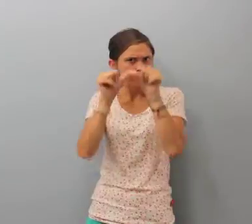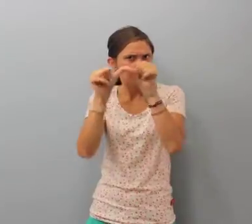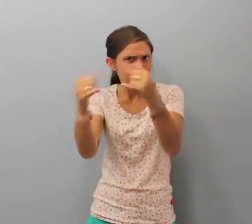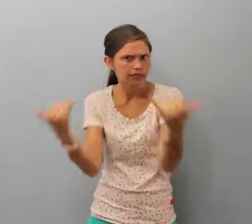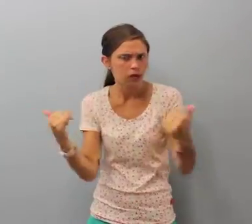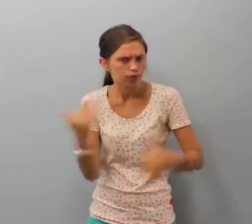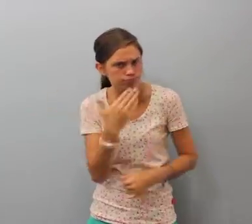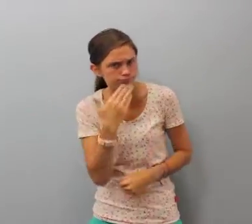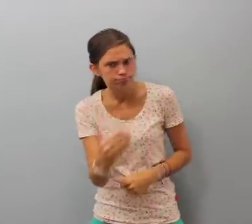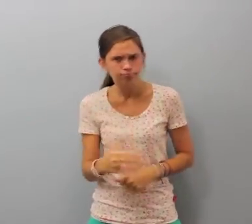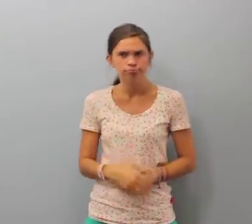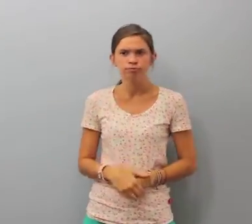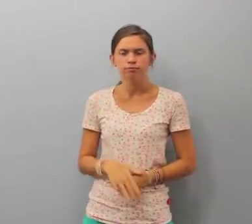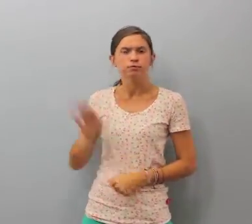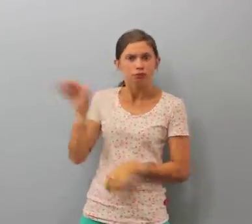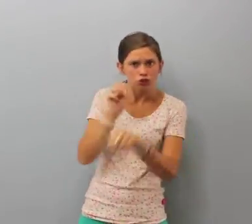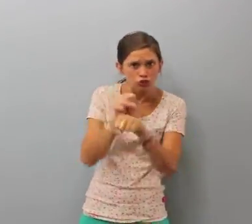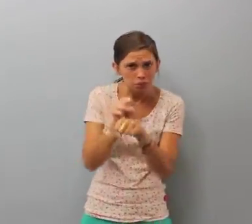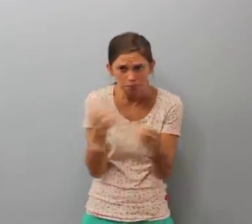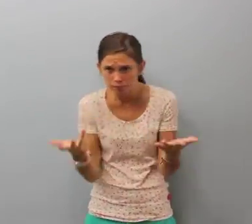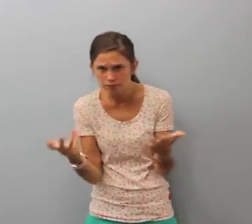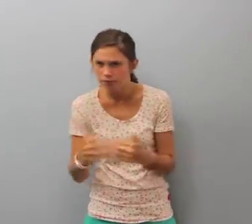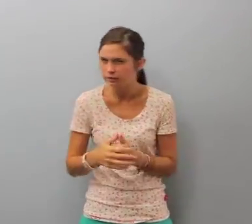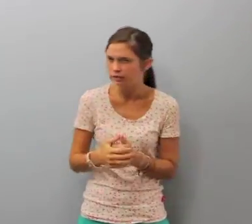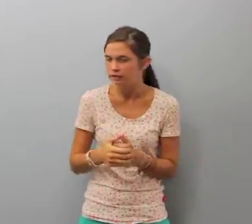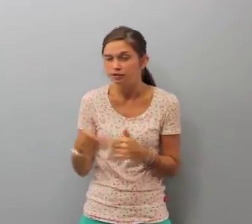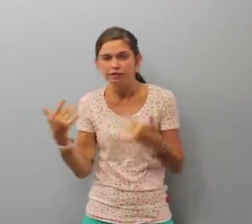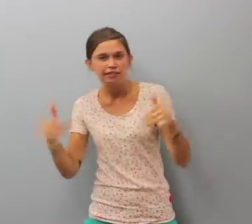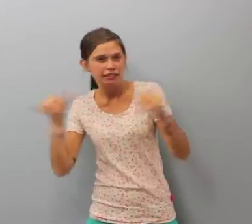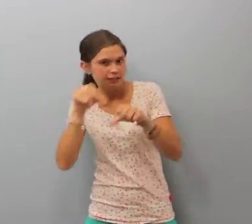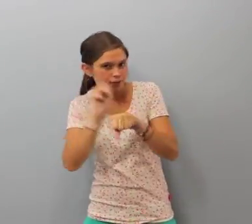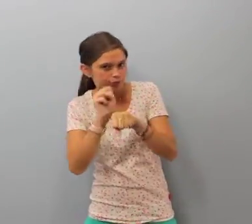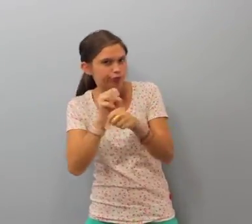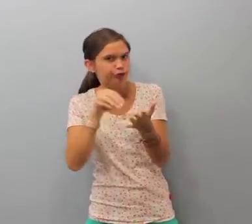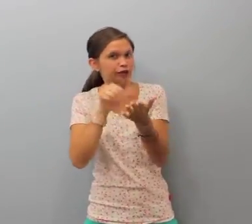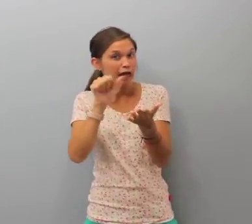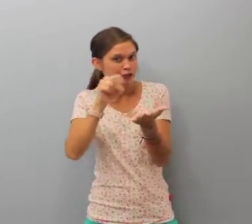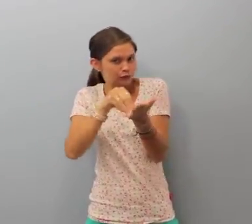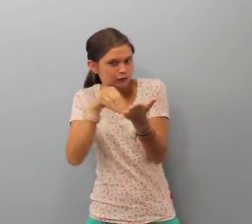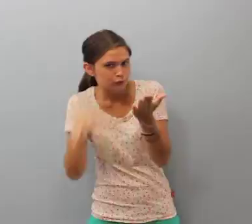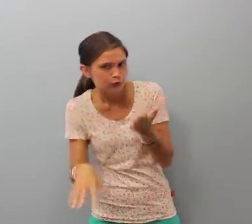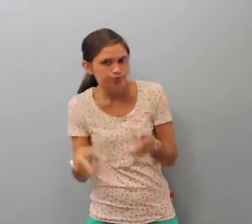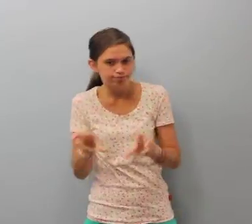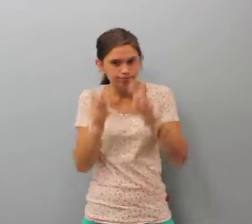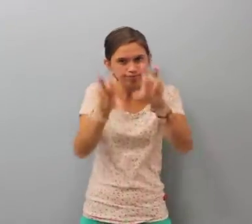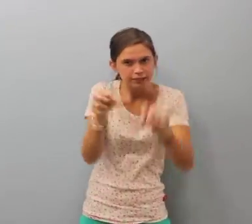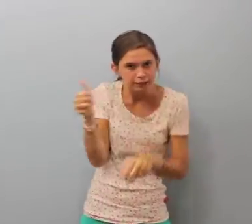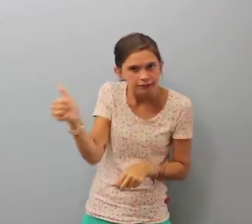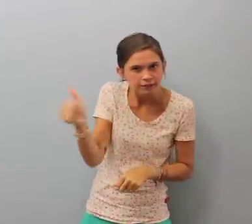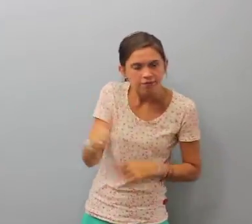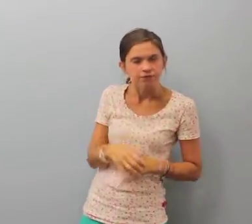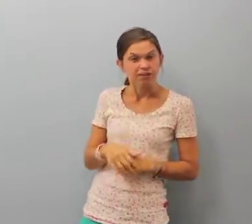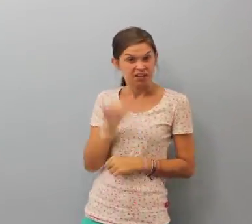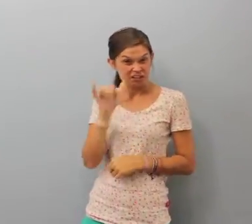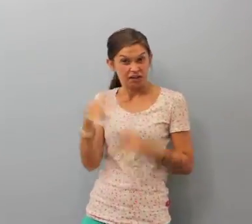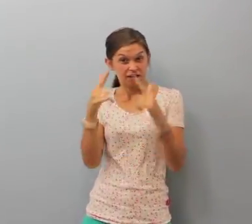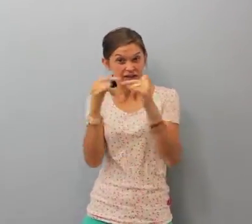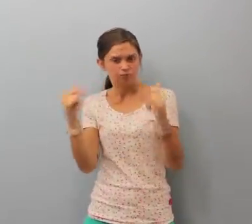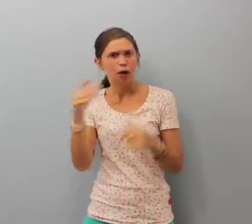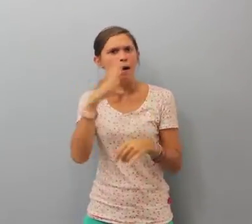service counseling. And he's still there. I asked him if he worked, and he said, right now my work is being a student.